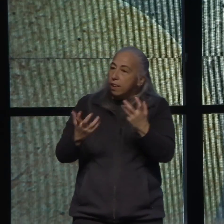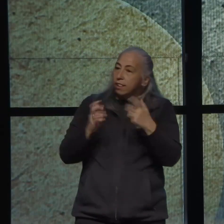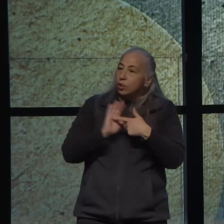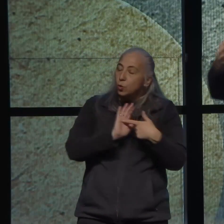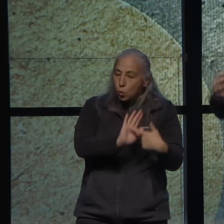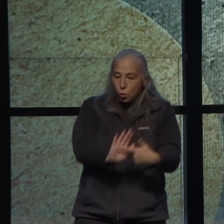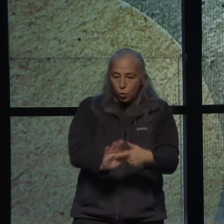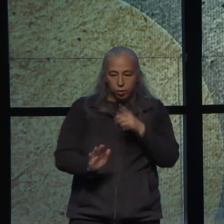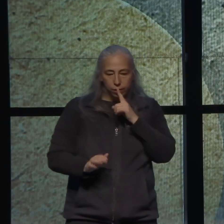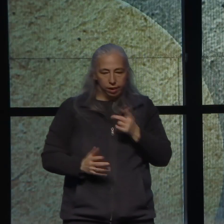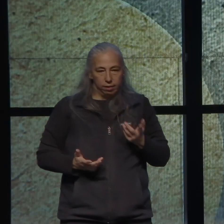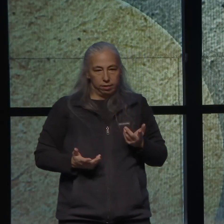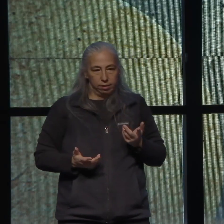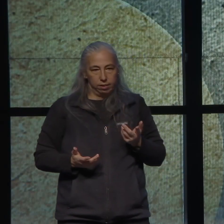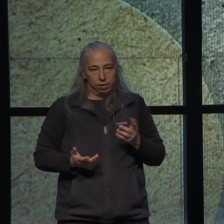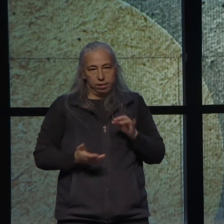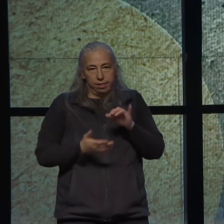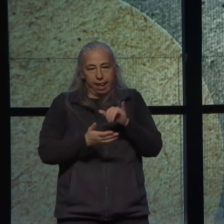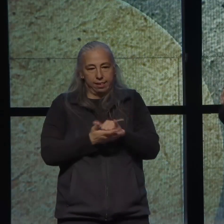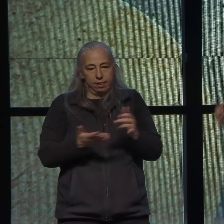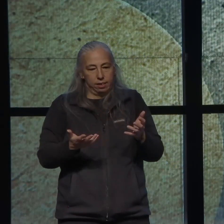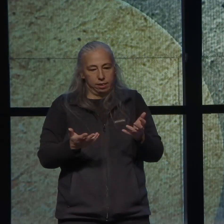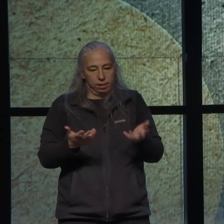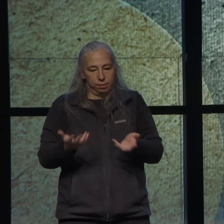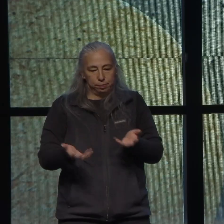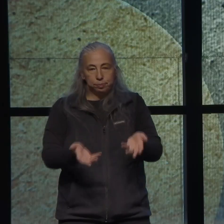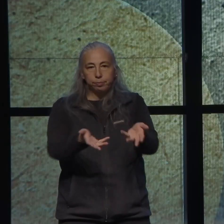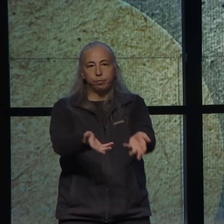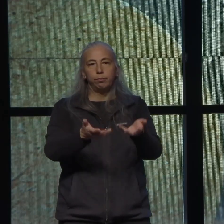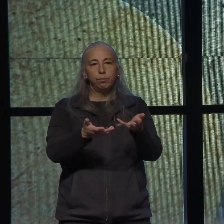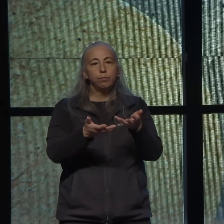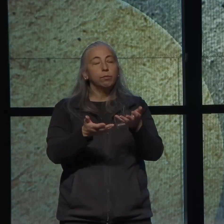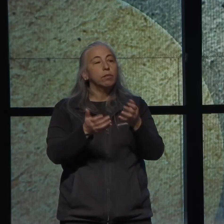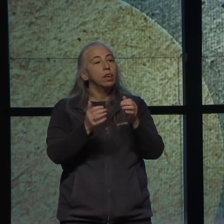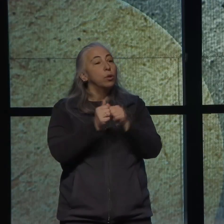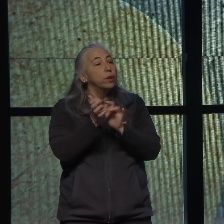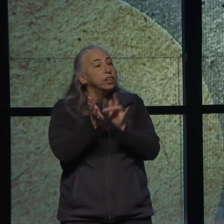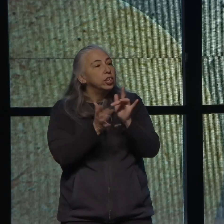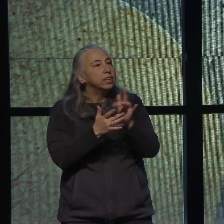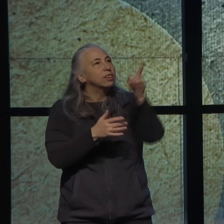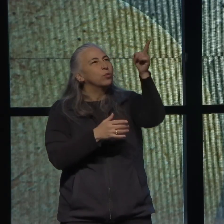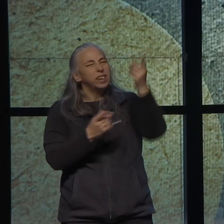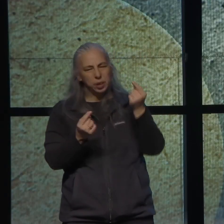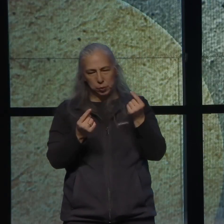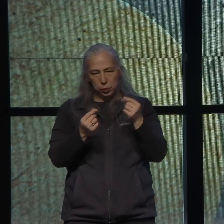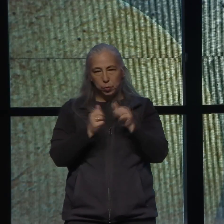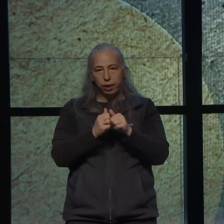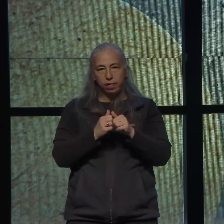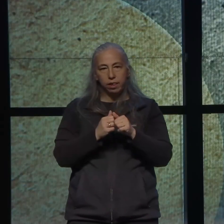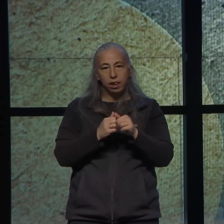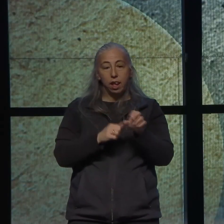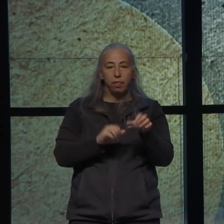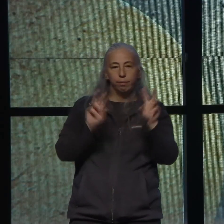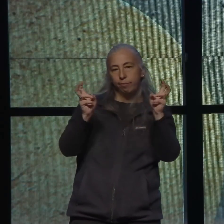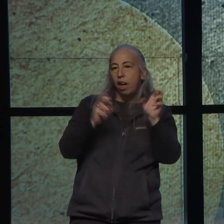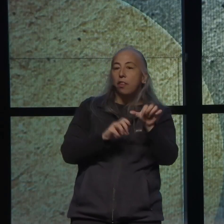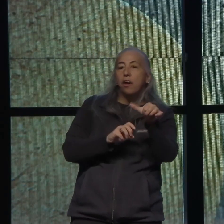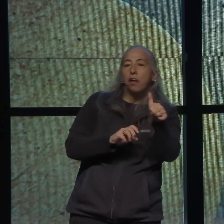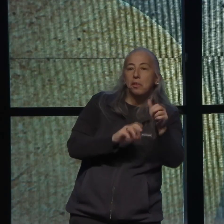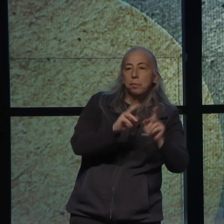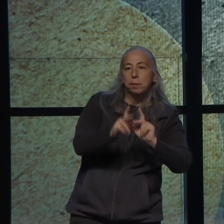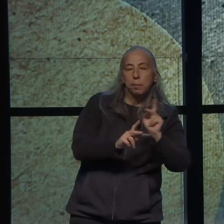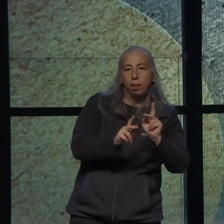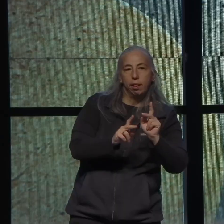It's just there. What did Jesus do with the others of his day? Well, some of the others of his day were what were called